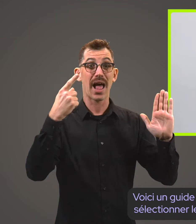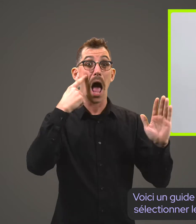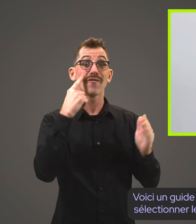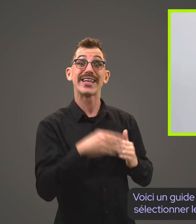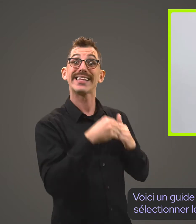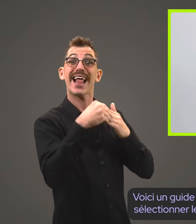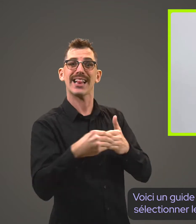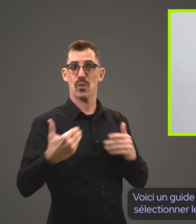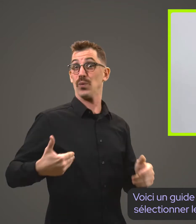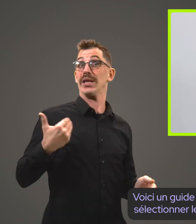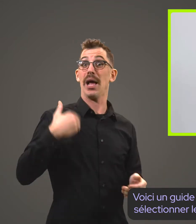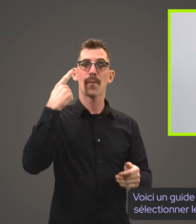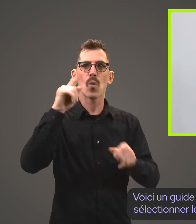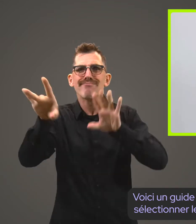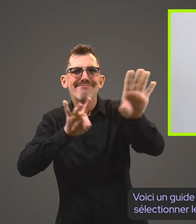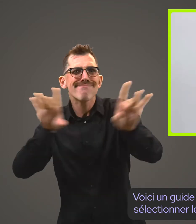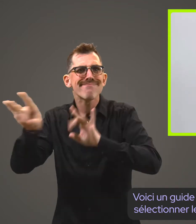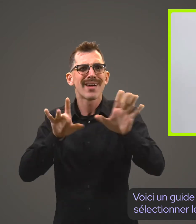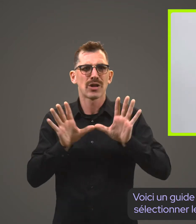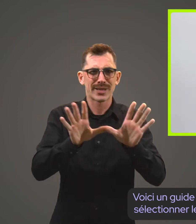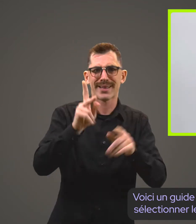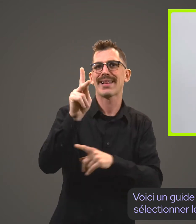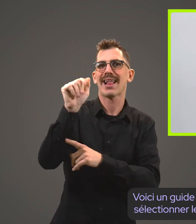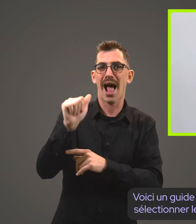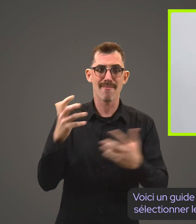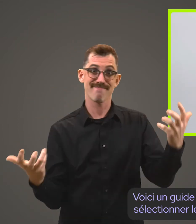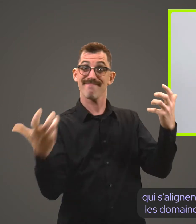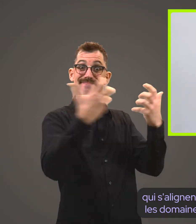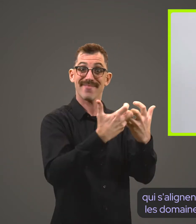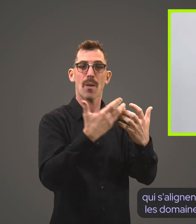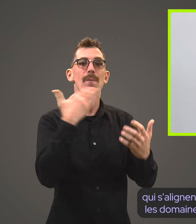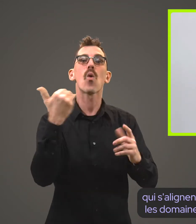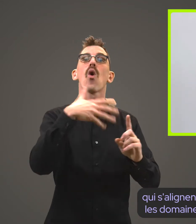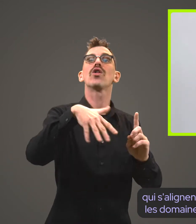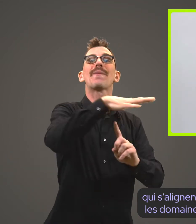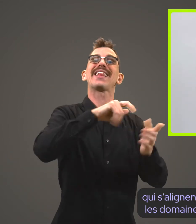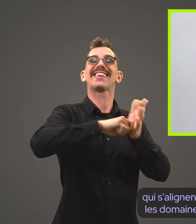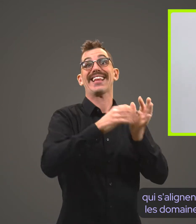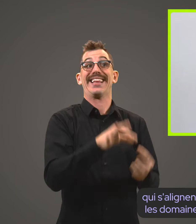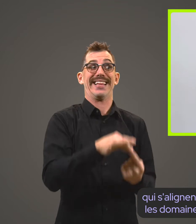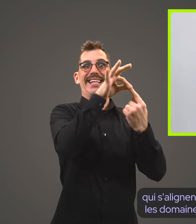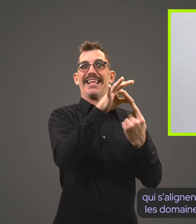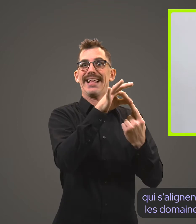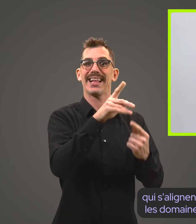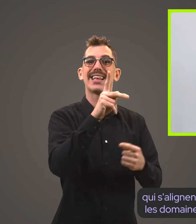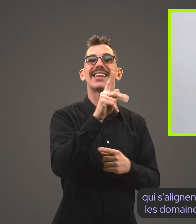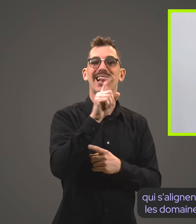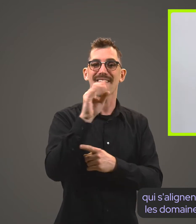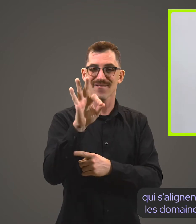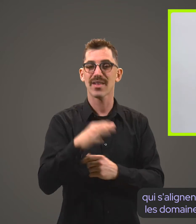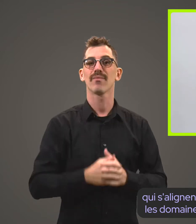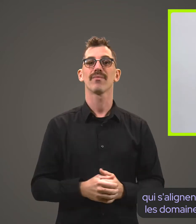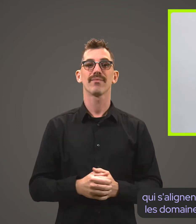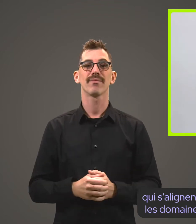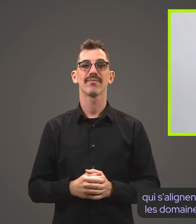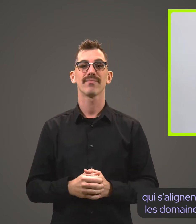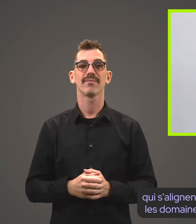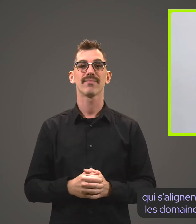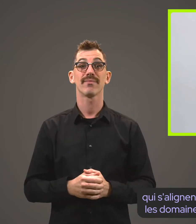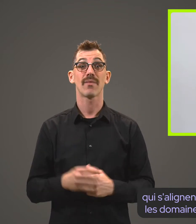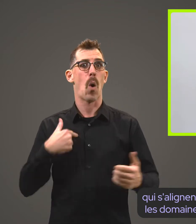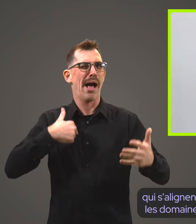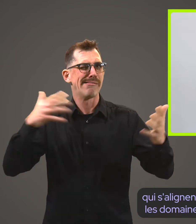here, is a useful guide to help select KT strategies that best align with key TDF